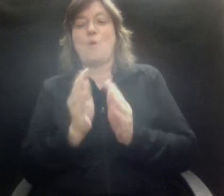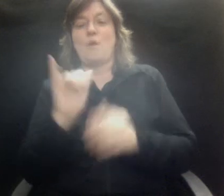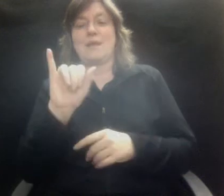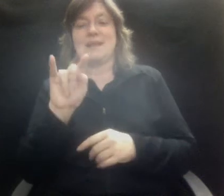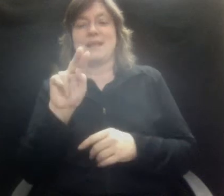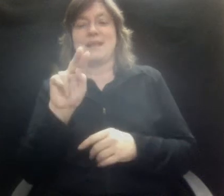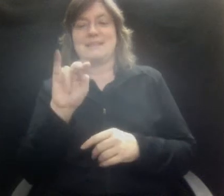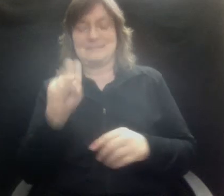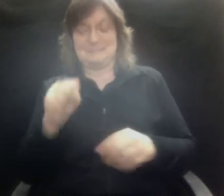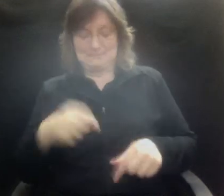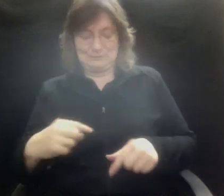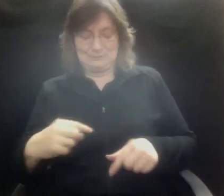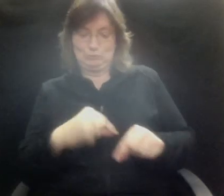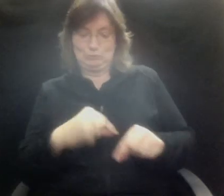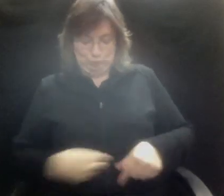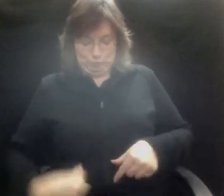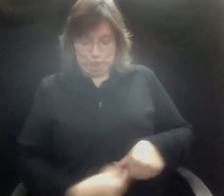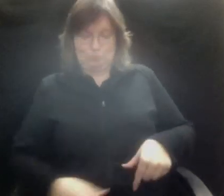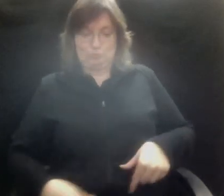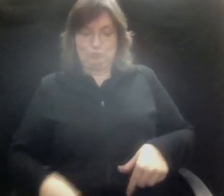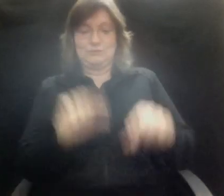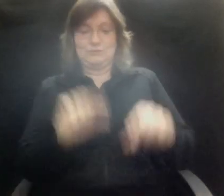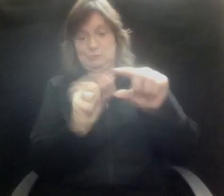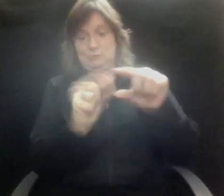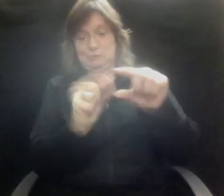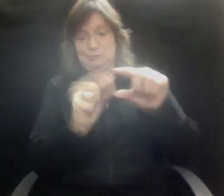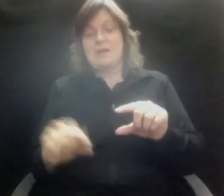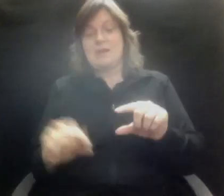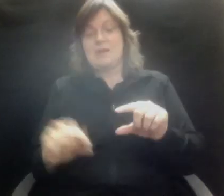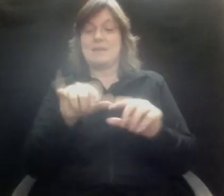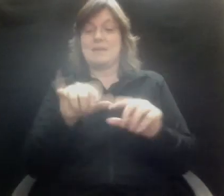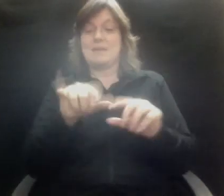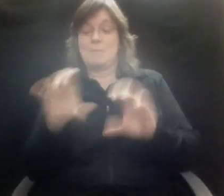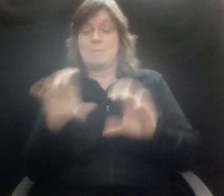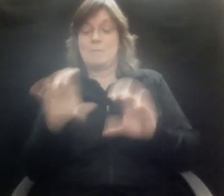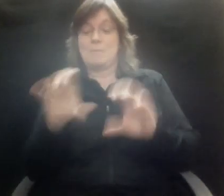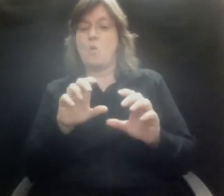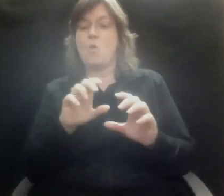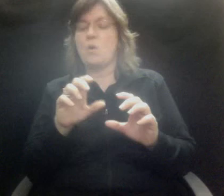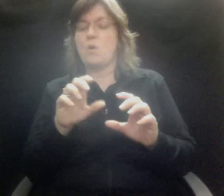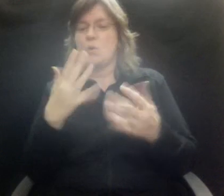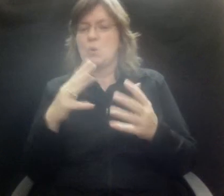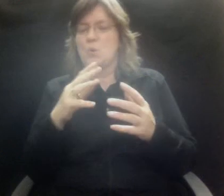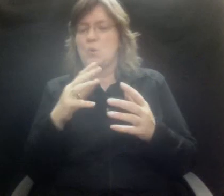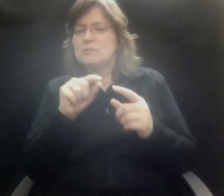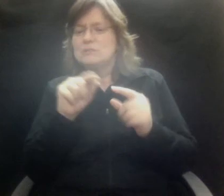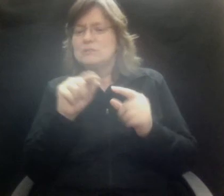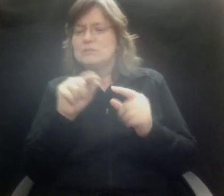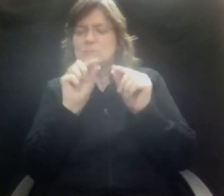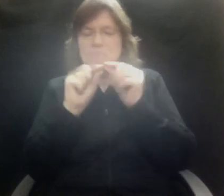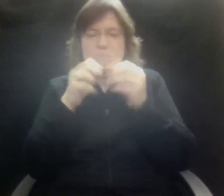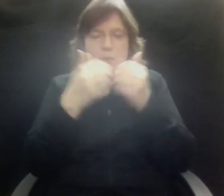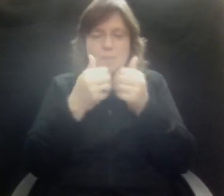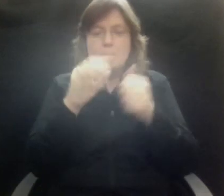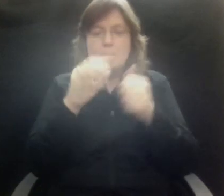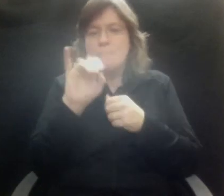small intestine, chemical digestion will be very fine-tuned. We'll break our macromolecules, things like fats, sugars, and